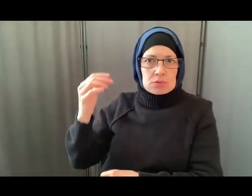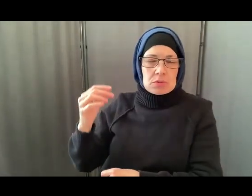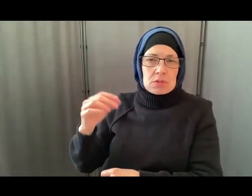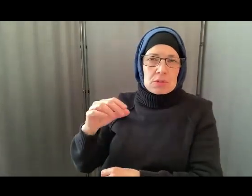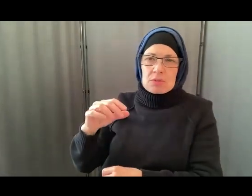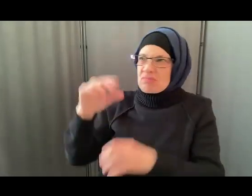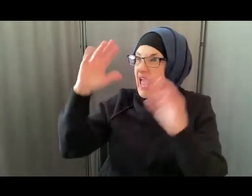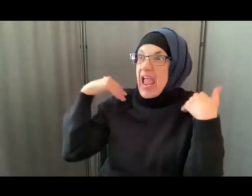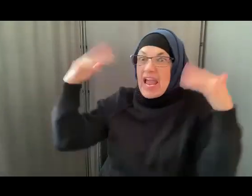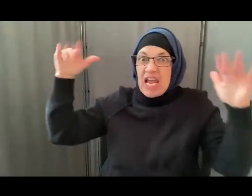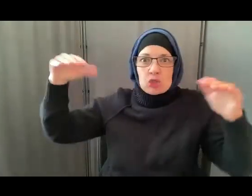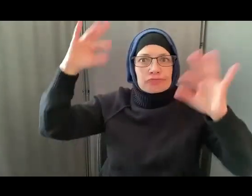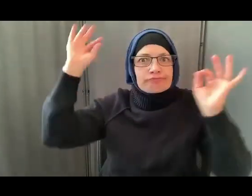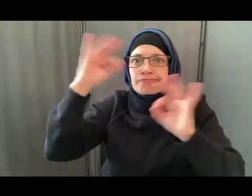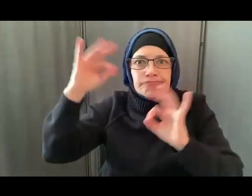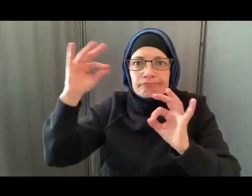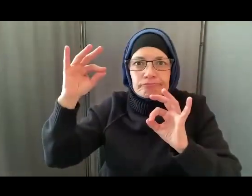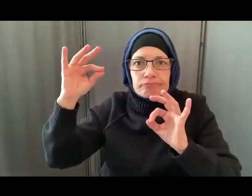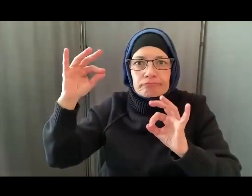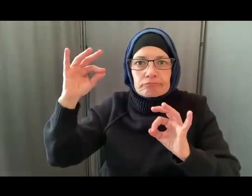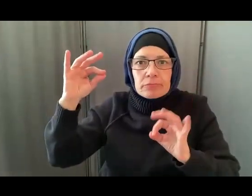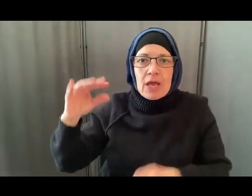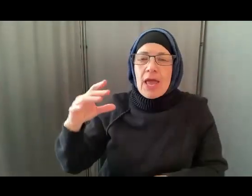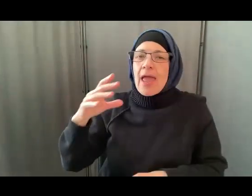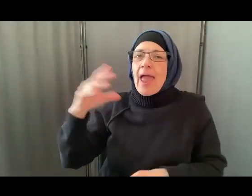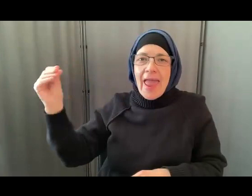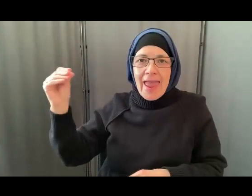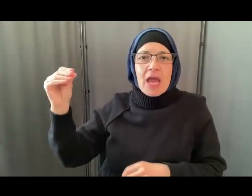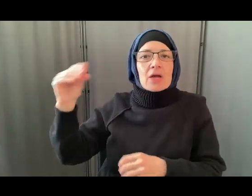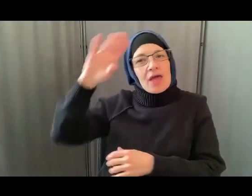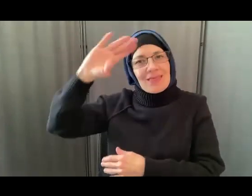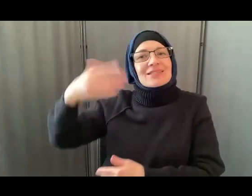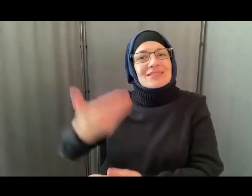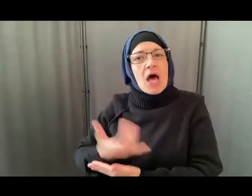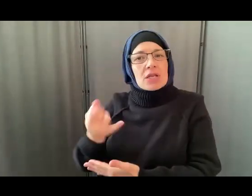nor does the Son of Man," referring to himself,